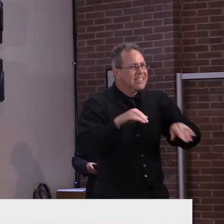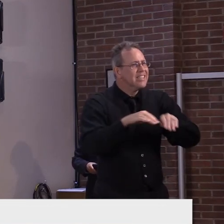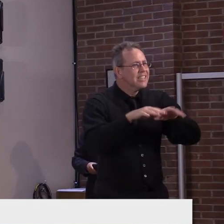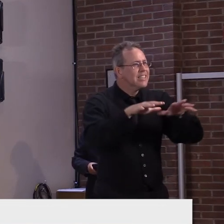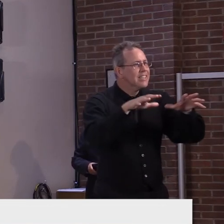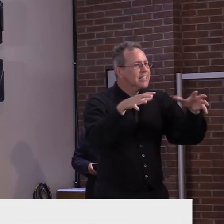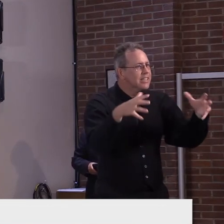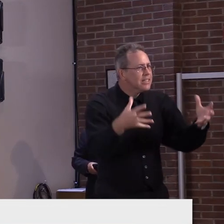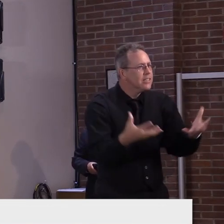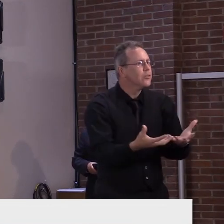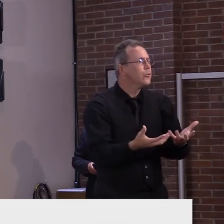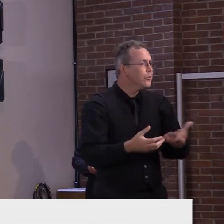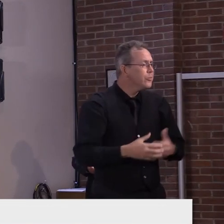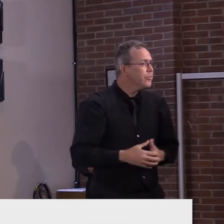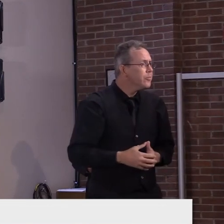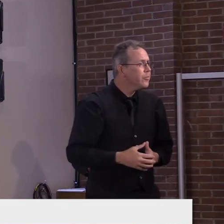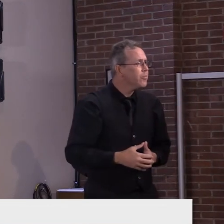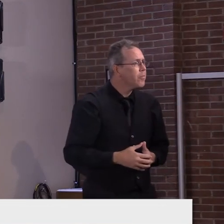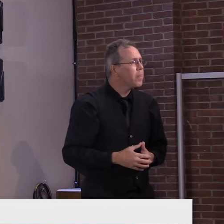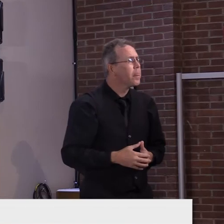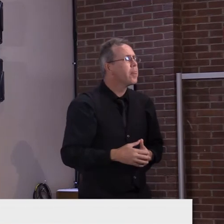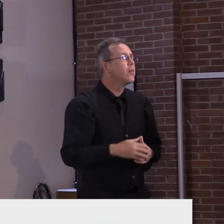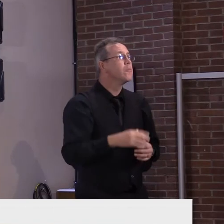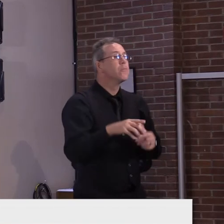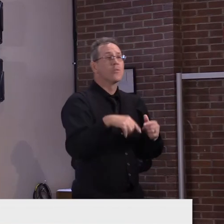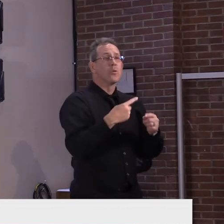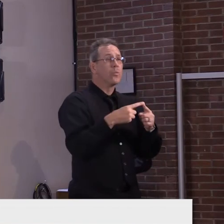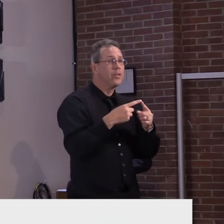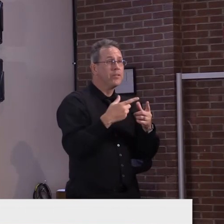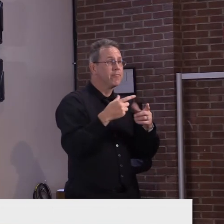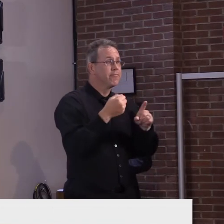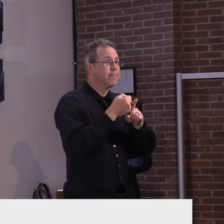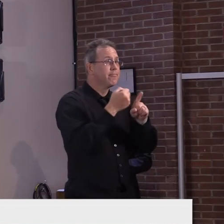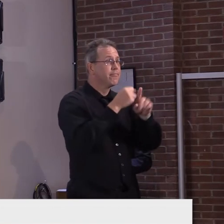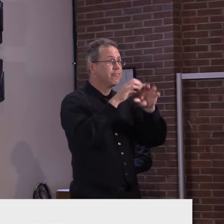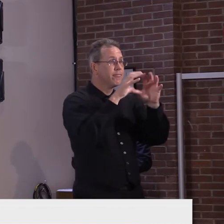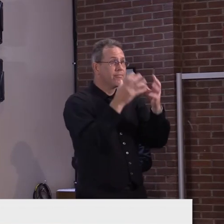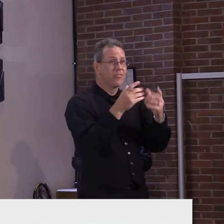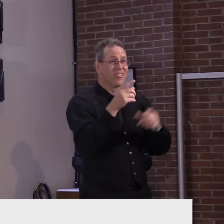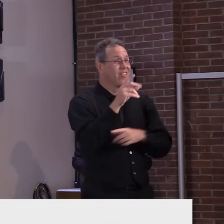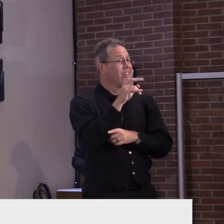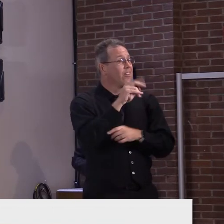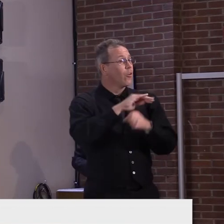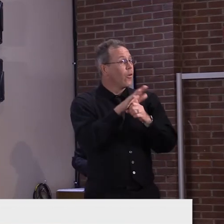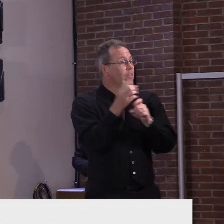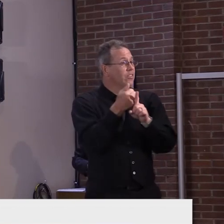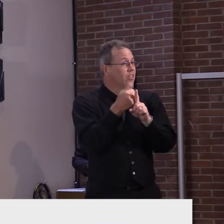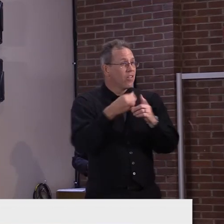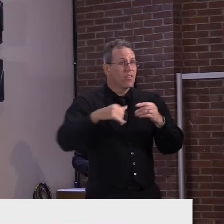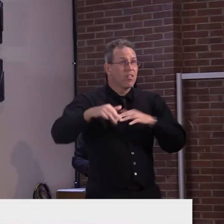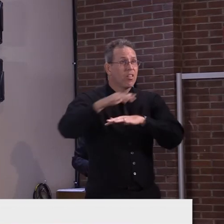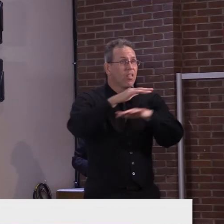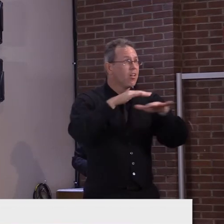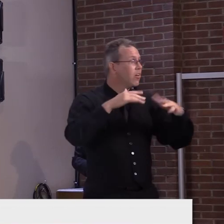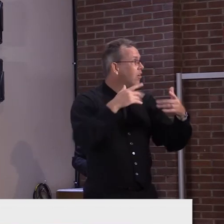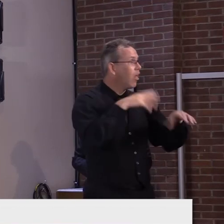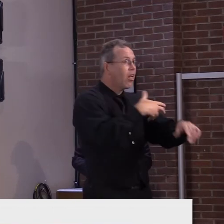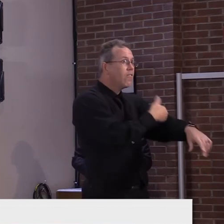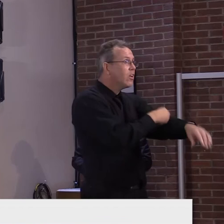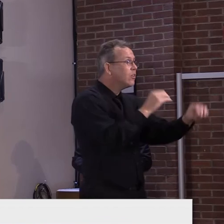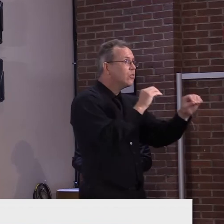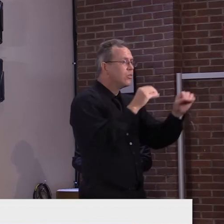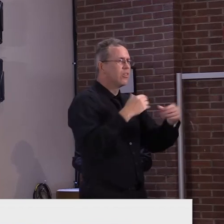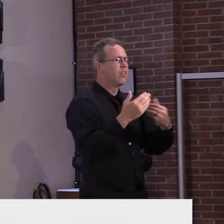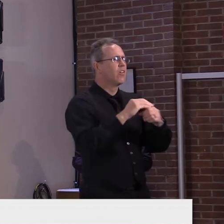without vaccine, and the more often people can transmit it to one another, more often mutations occur, and some of